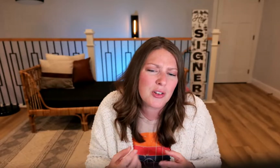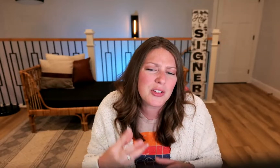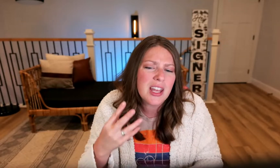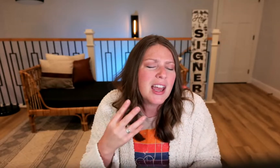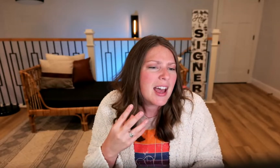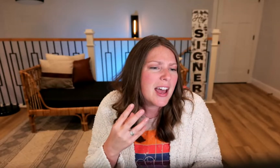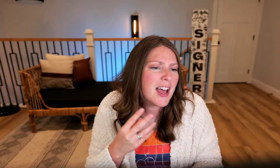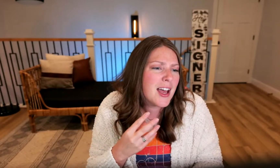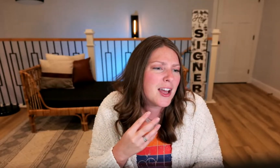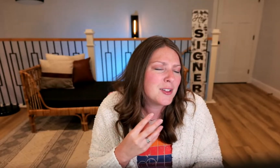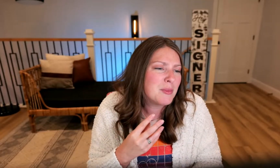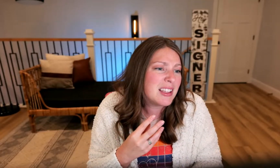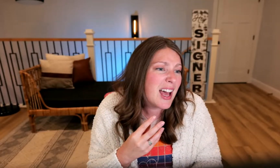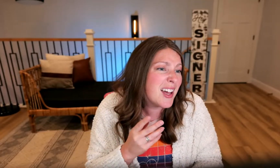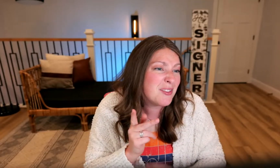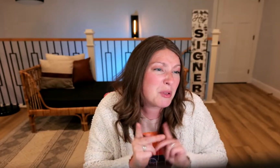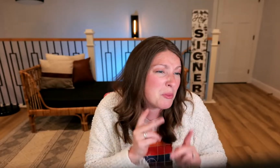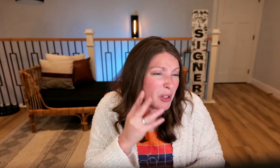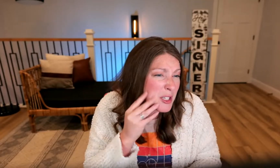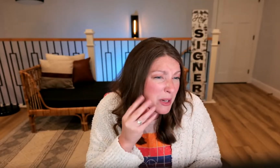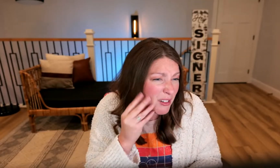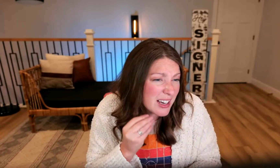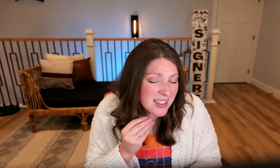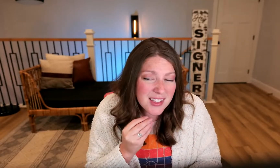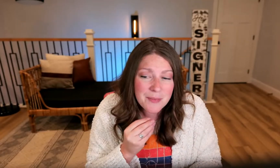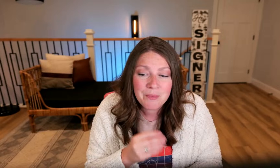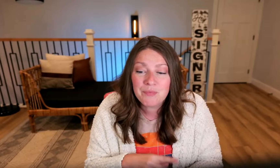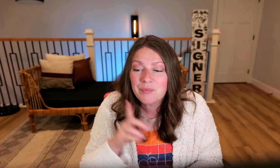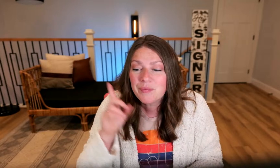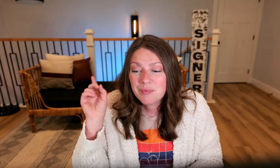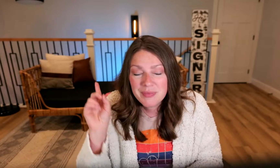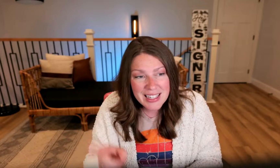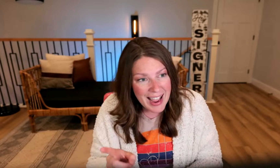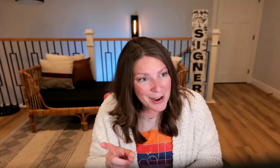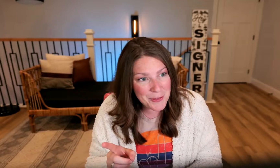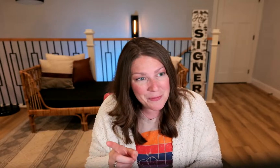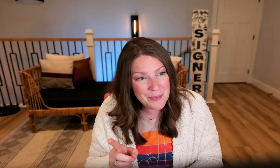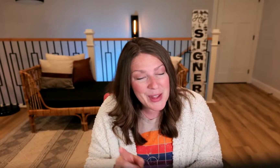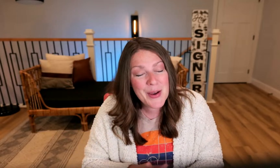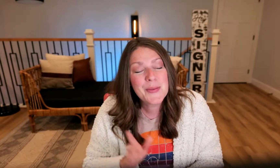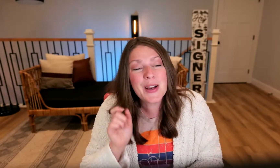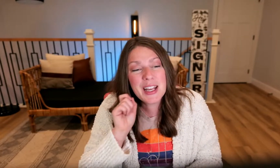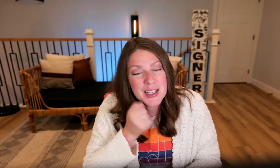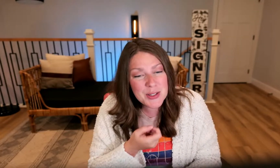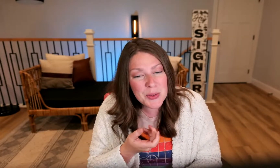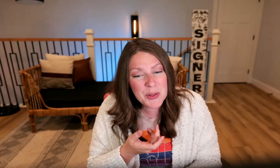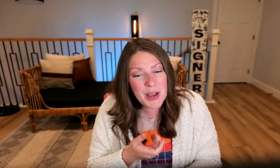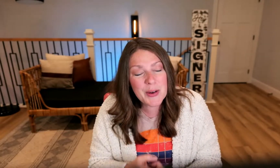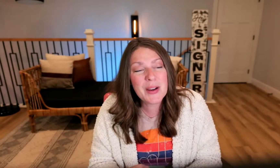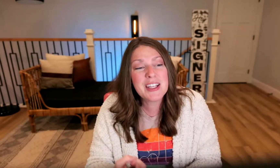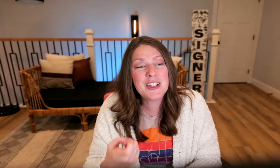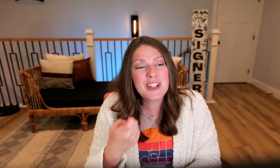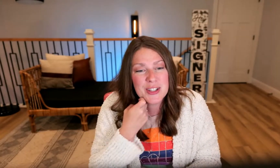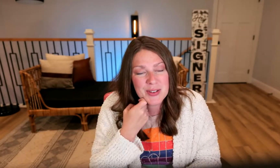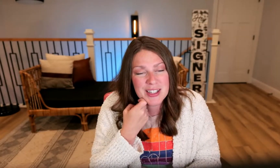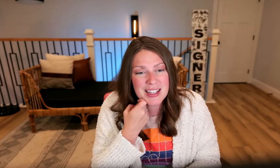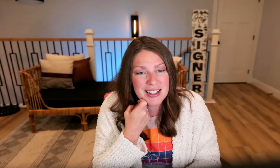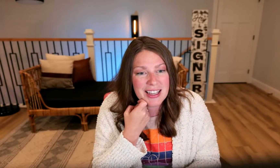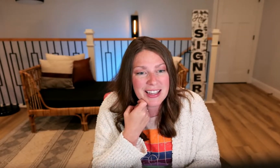struggles that people experience. Now, what is cool though is just recently,